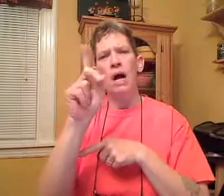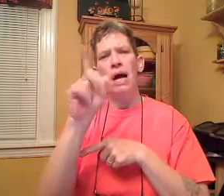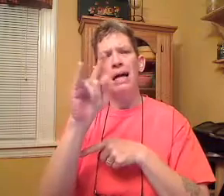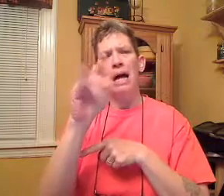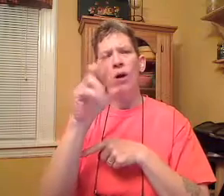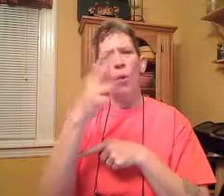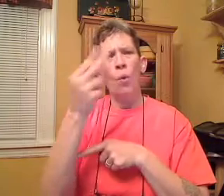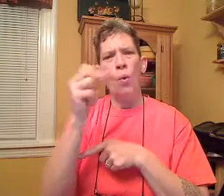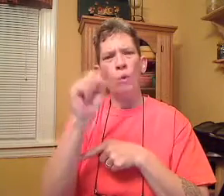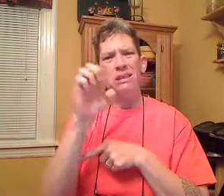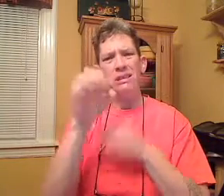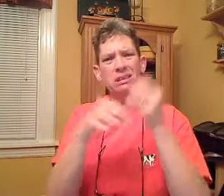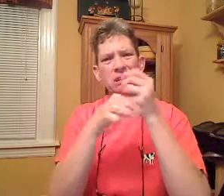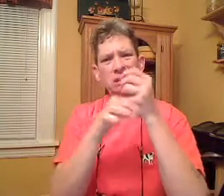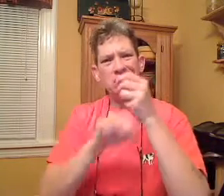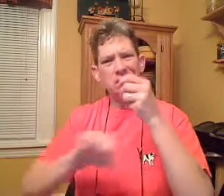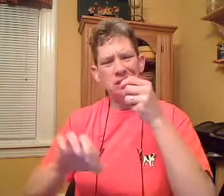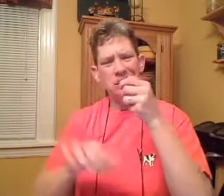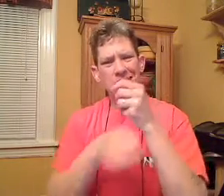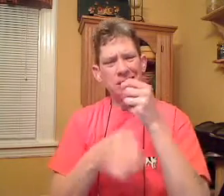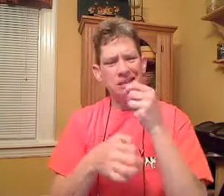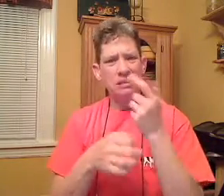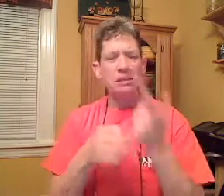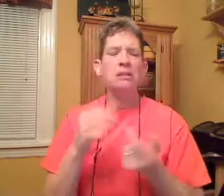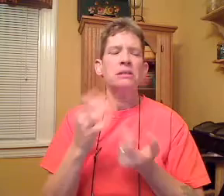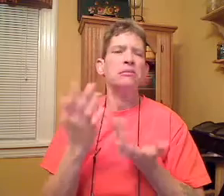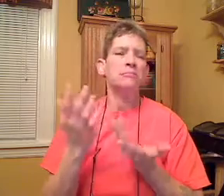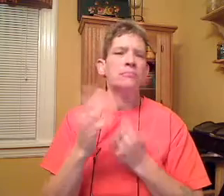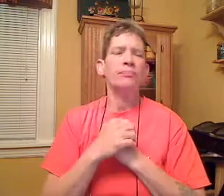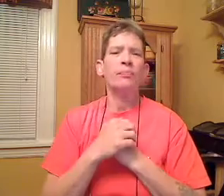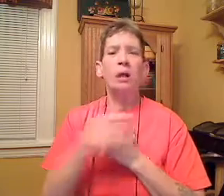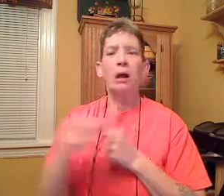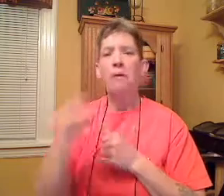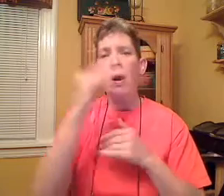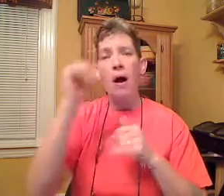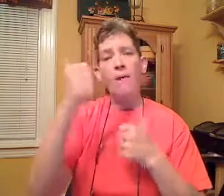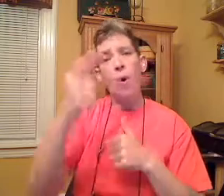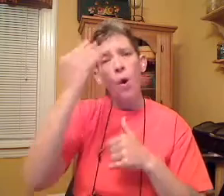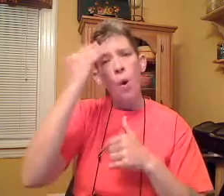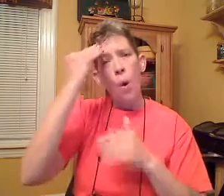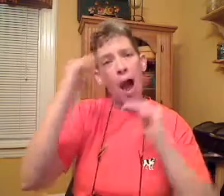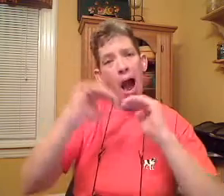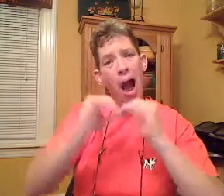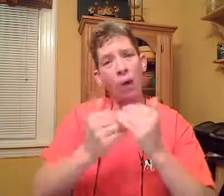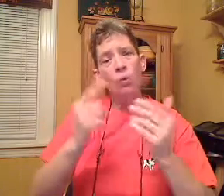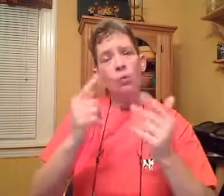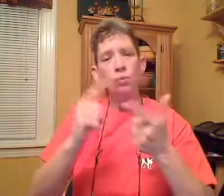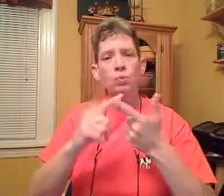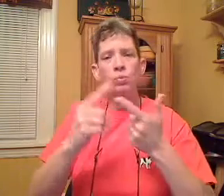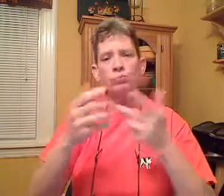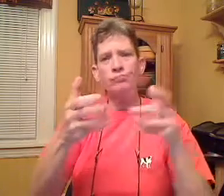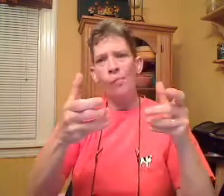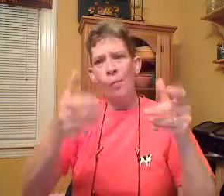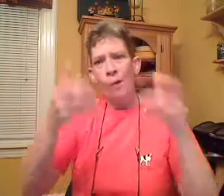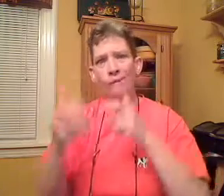analysis and interviews. proceed to the producer of the S-Number station, produced by Ed Schoen, who are joined by Dr. Wilfrey, who is being produced by Ed Schoen, and directed by